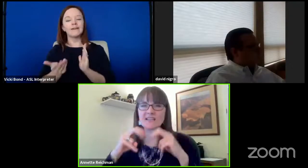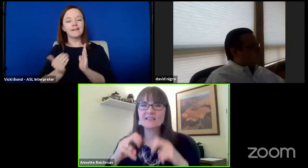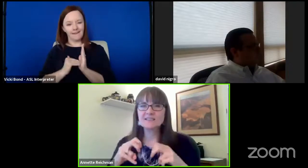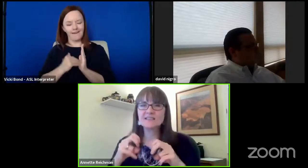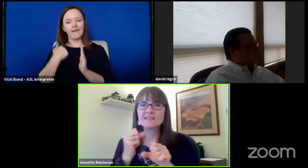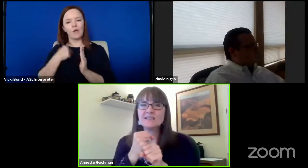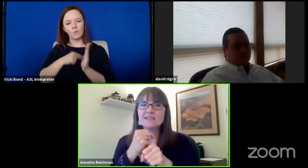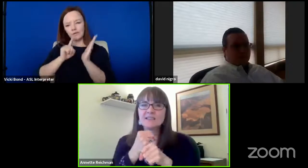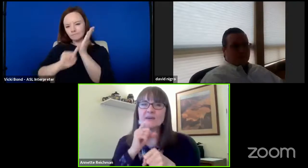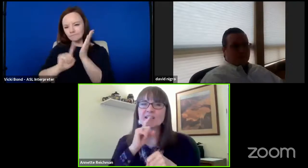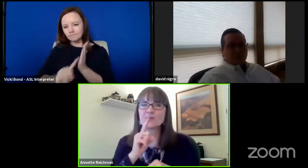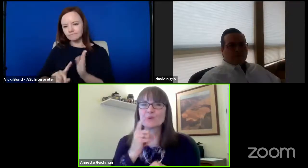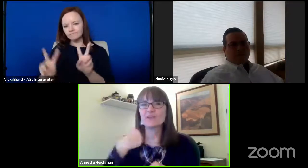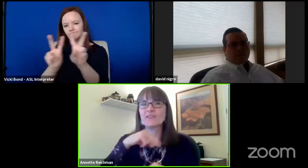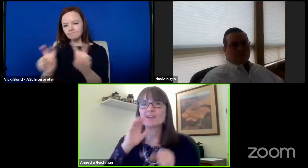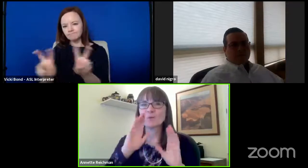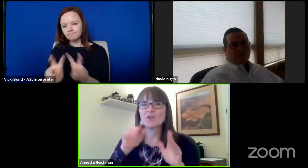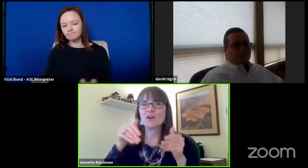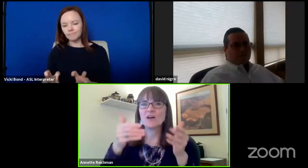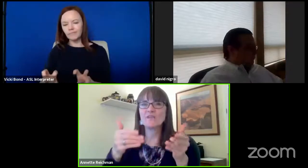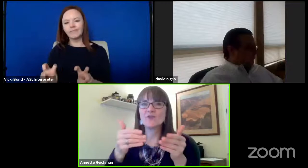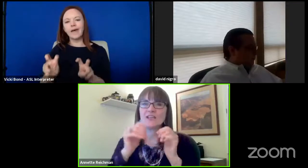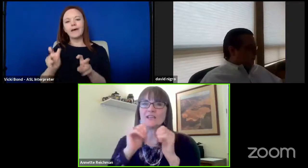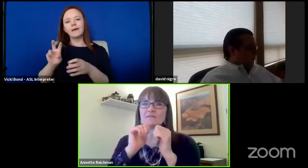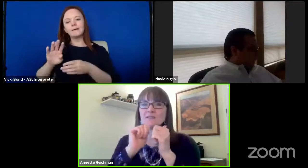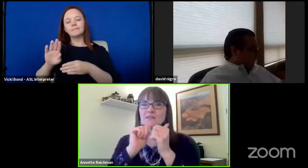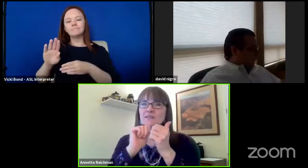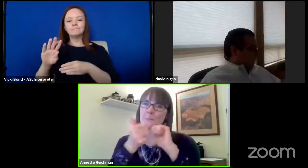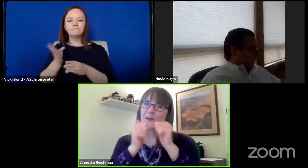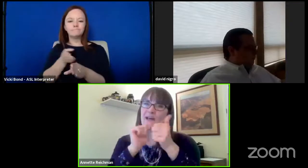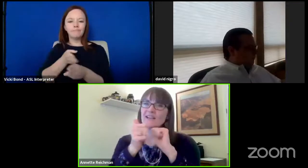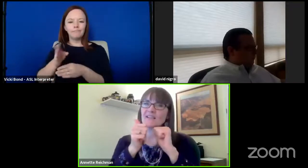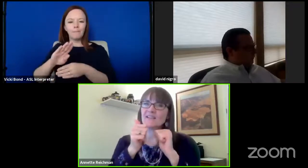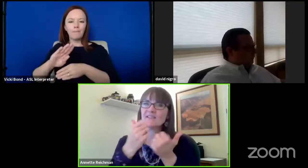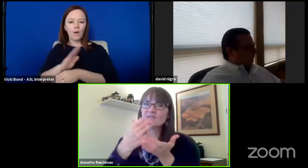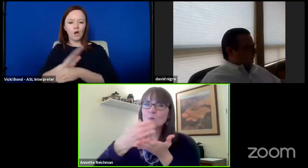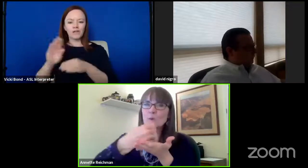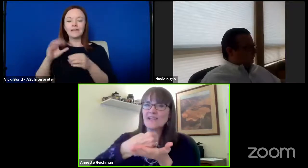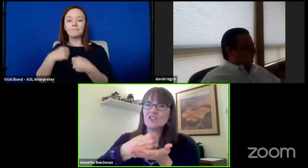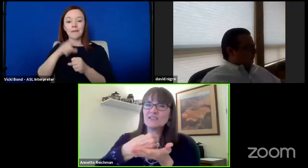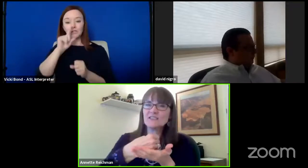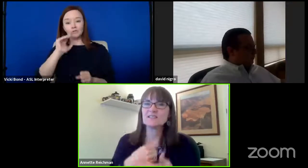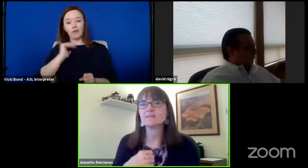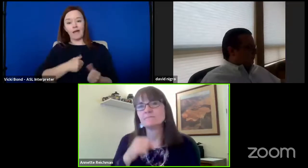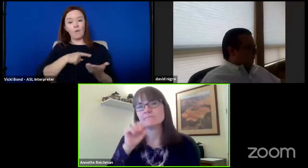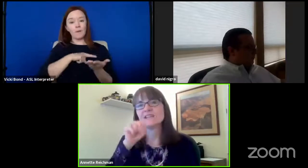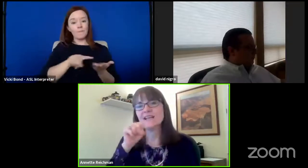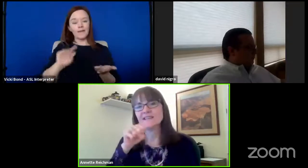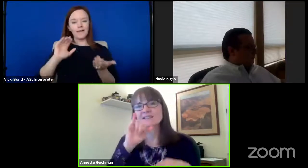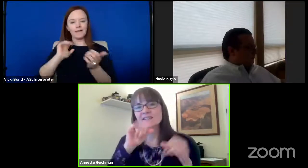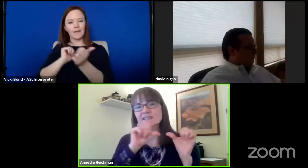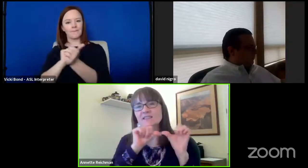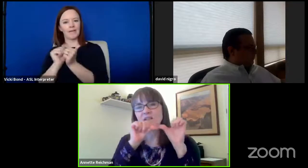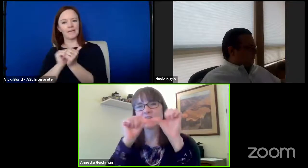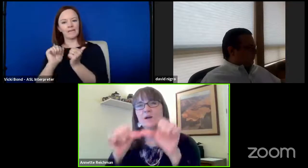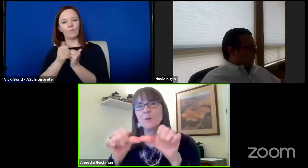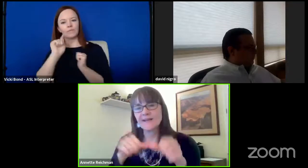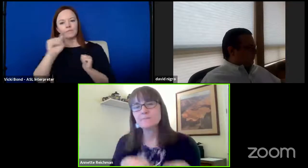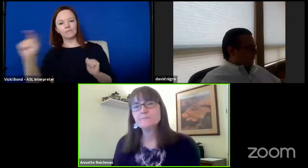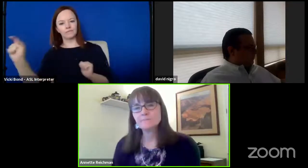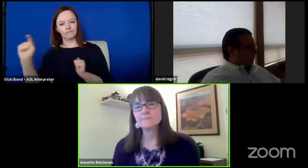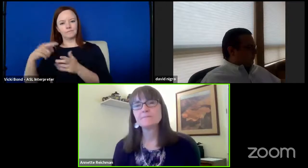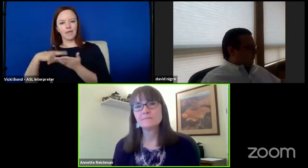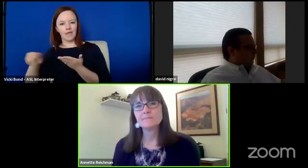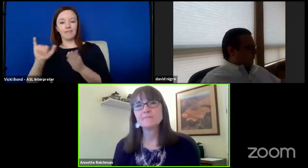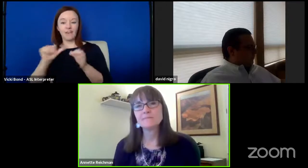market analysis to make sure that we're offering competitive wages. Yes, that's